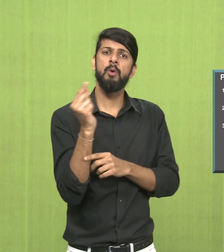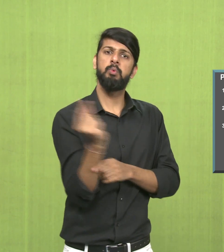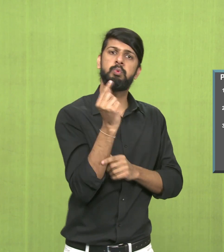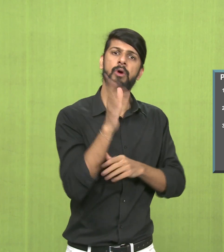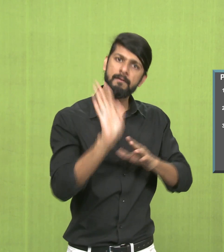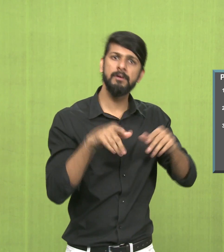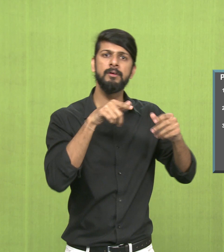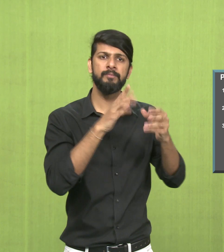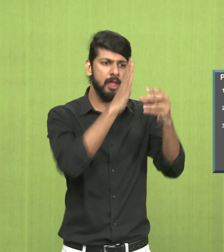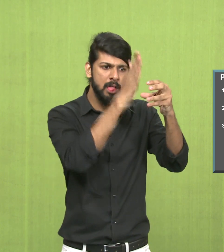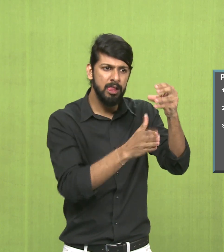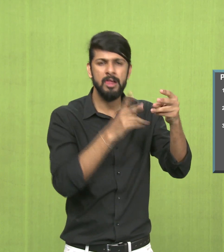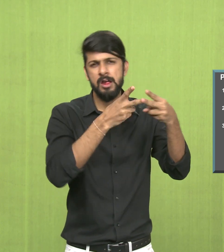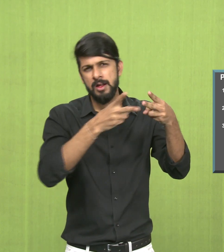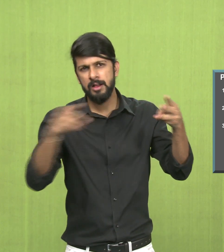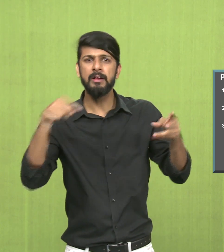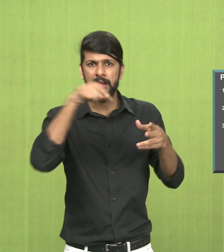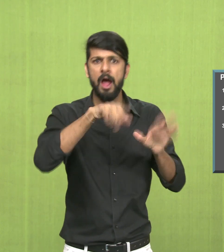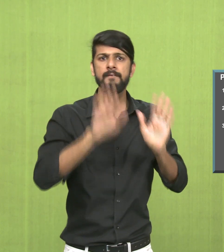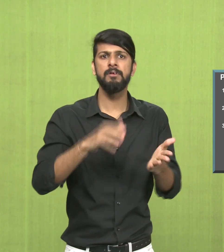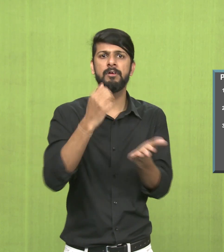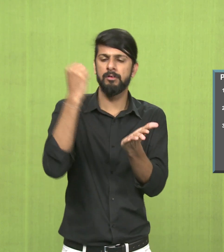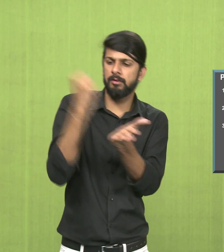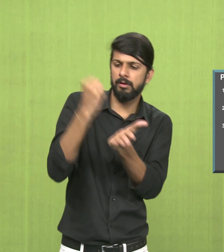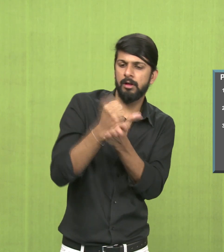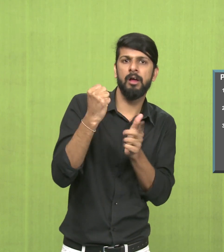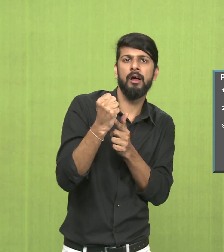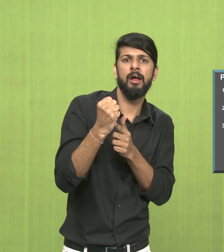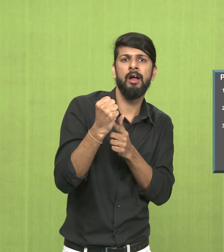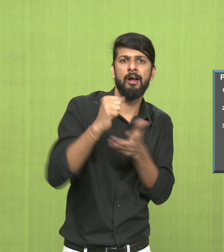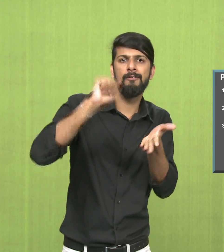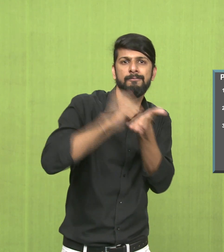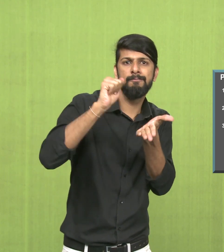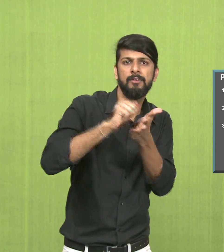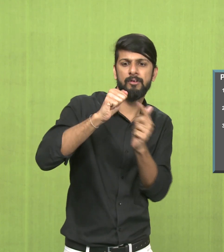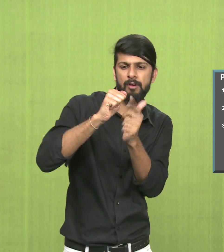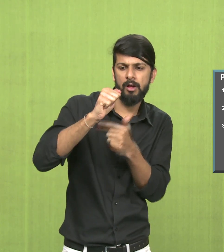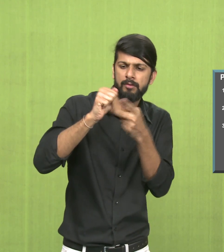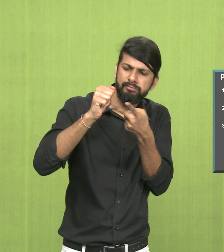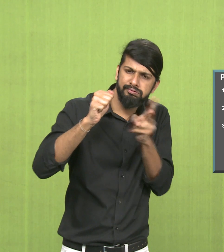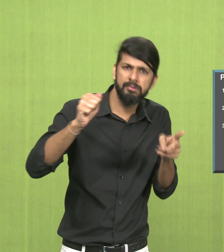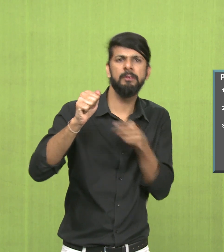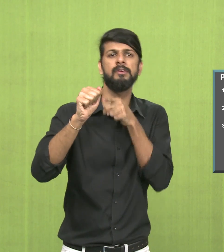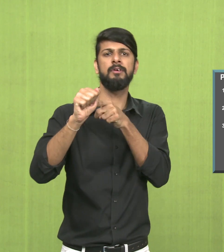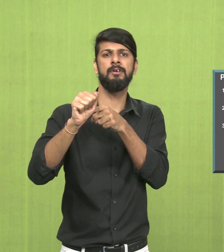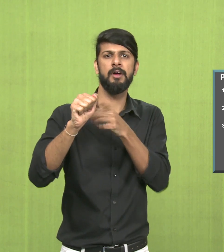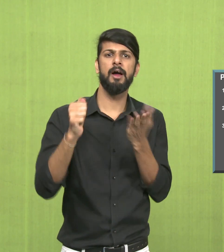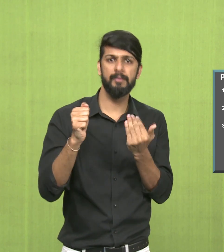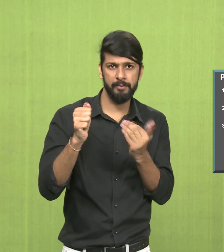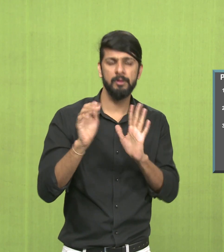and also the lotus stem. These vegetables can be used cut in cross section or lengthwise